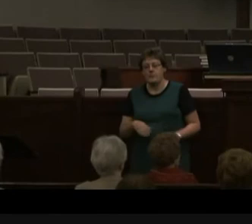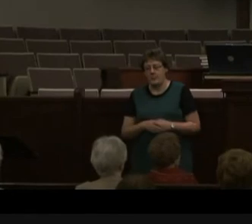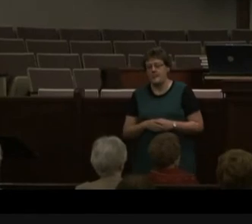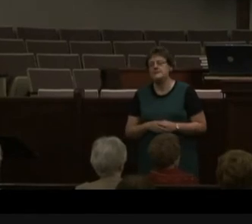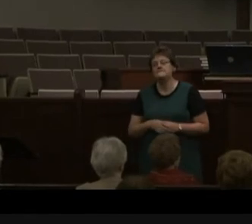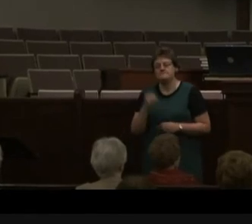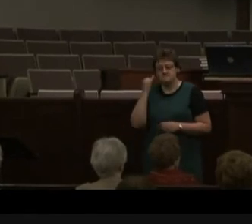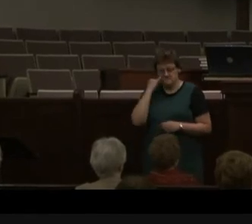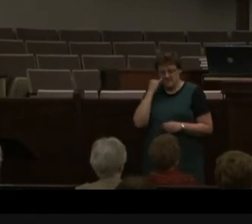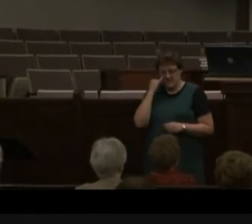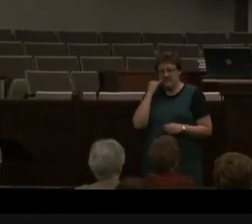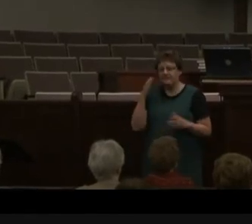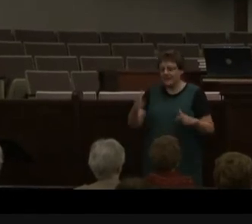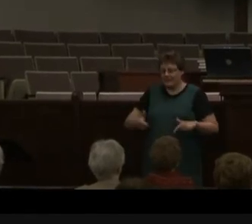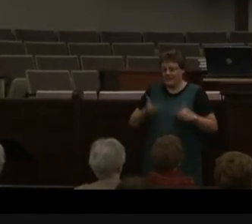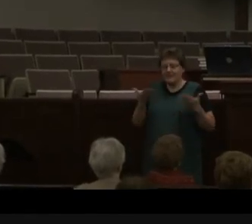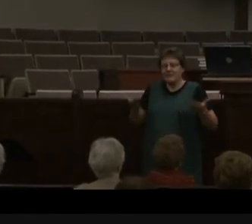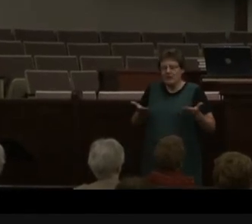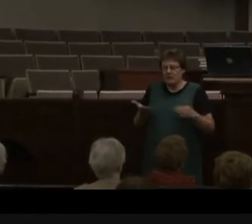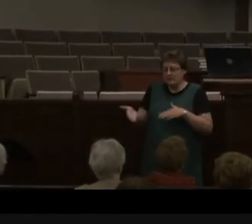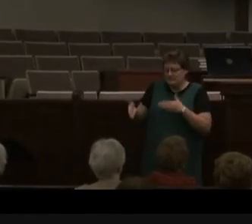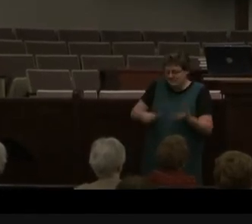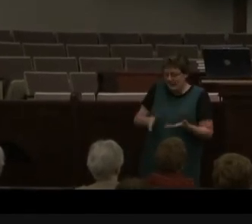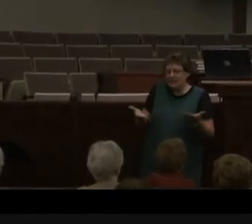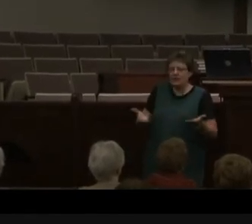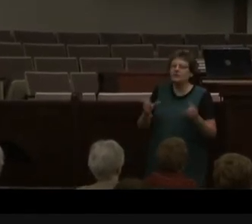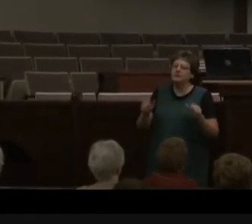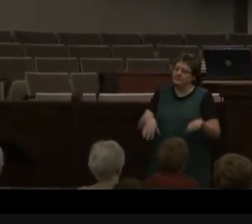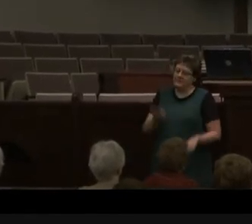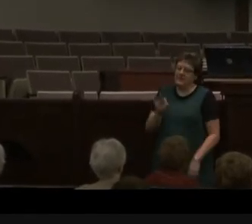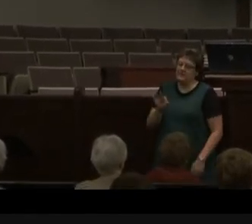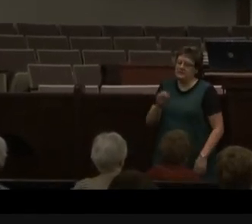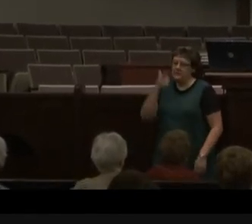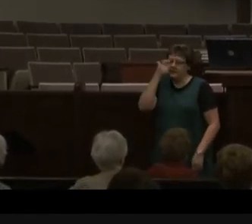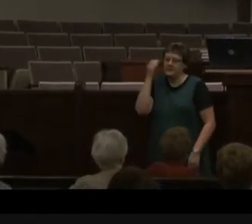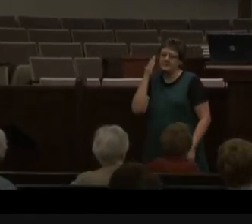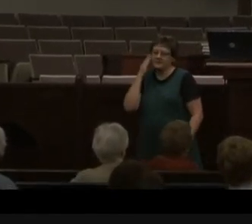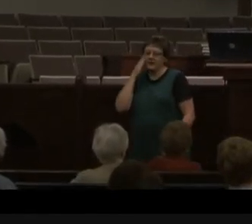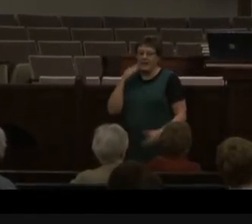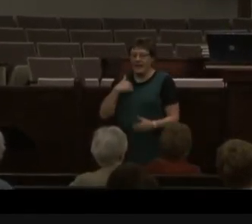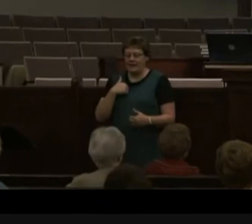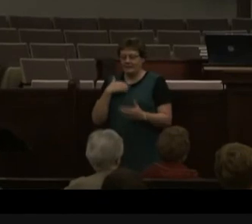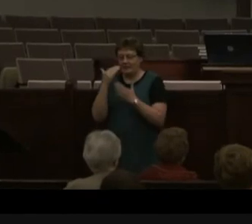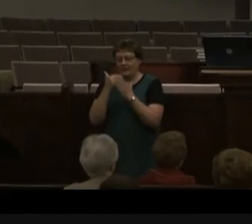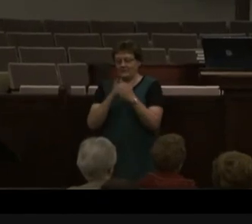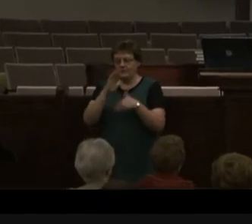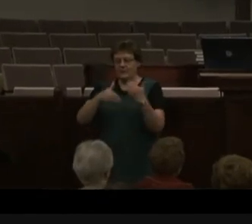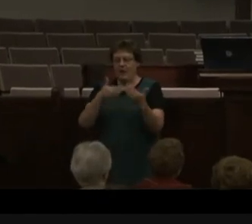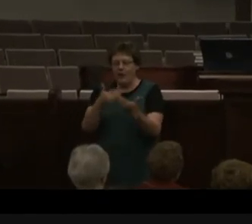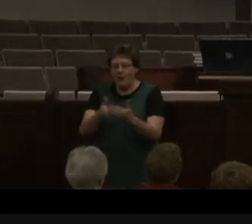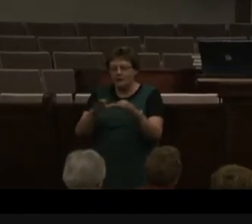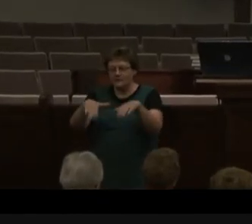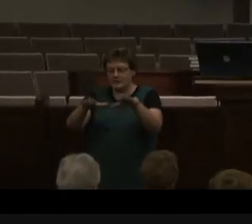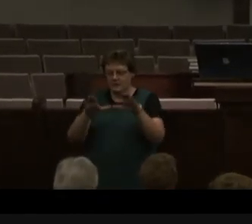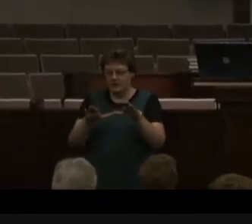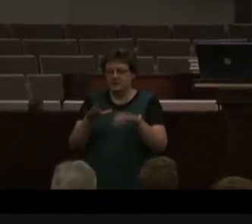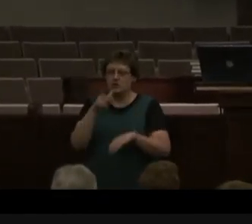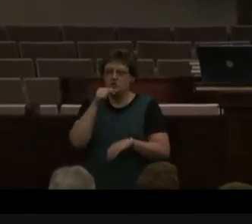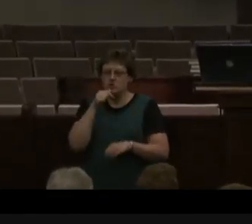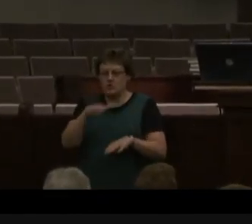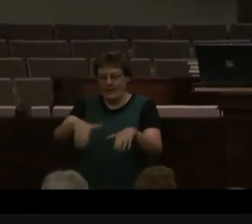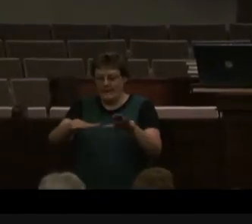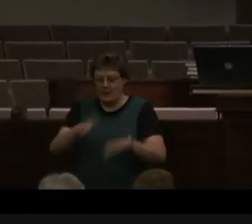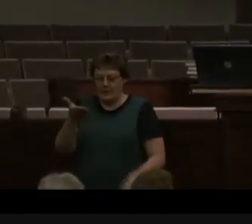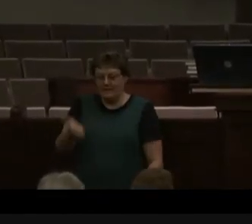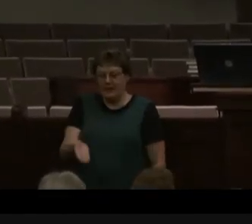we'll, now we have passed out the copies of the agenda and speakers' notes for the afternoon. We'll now put out